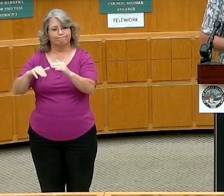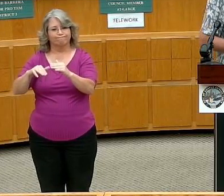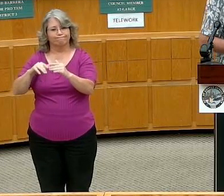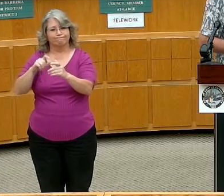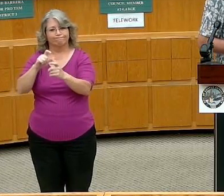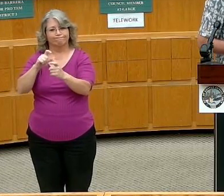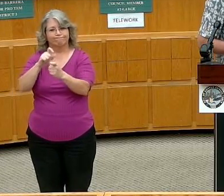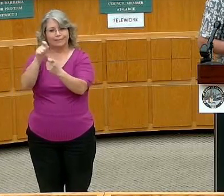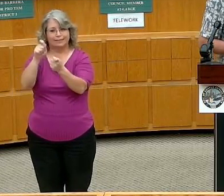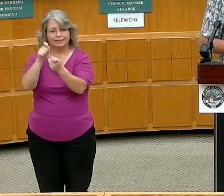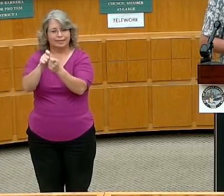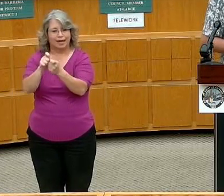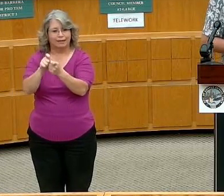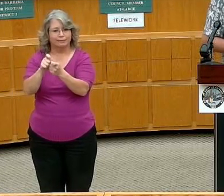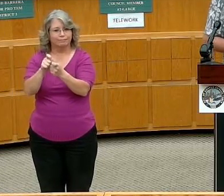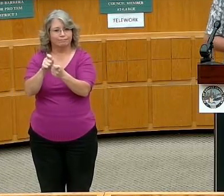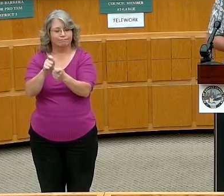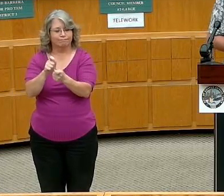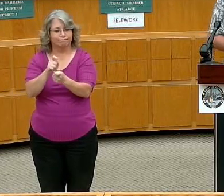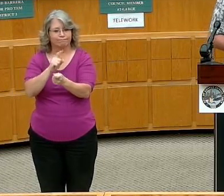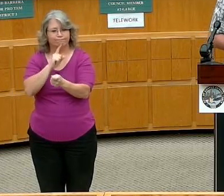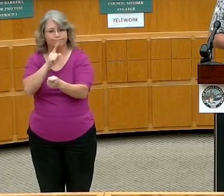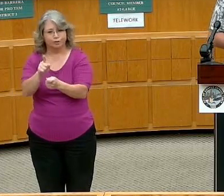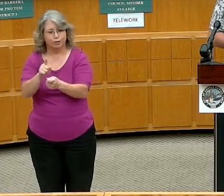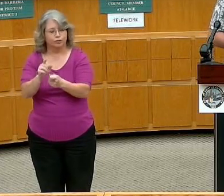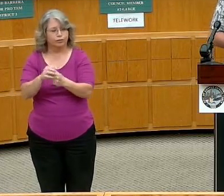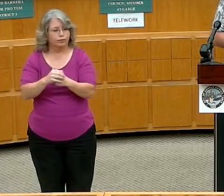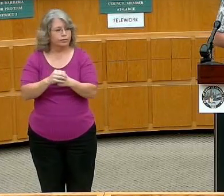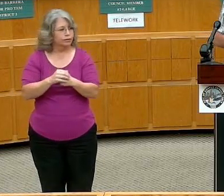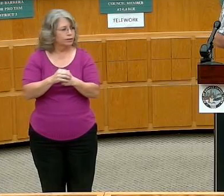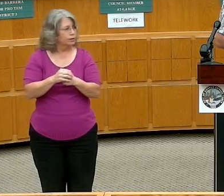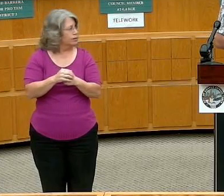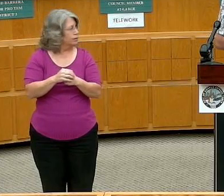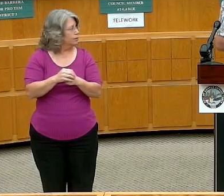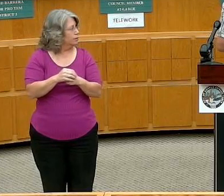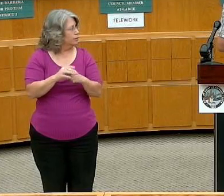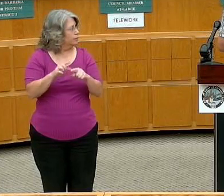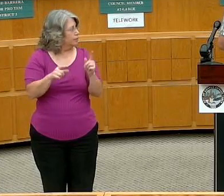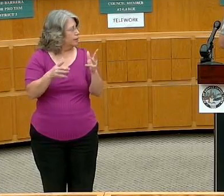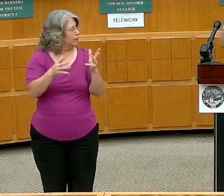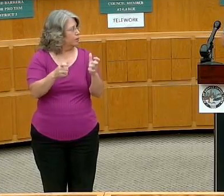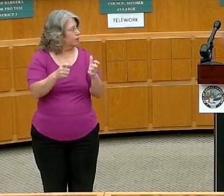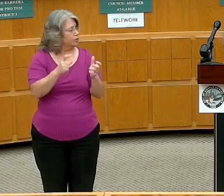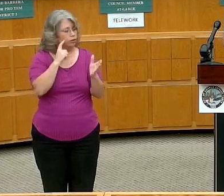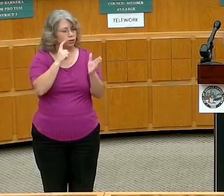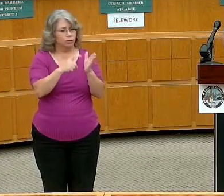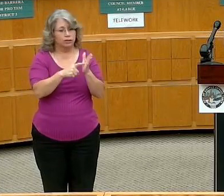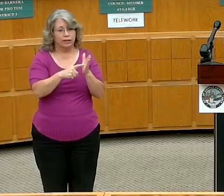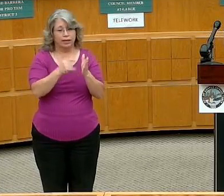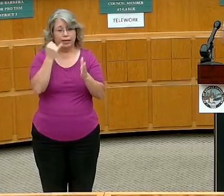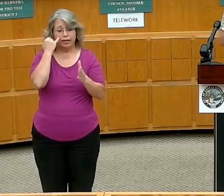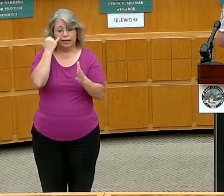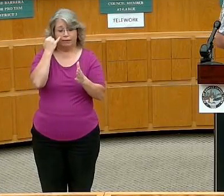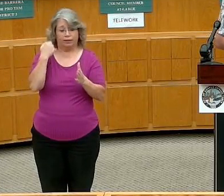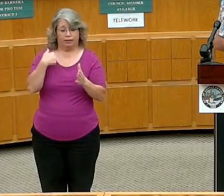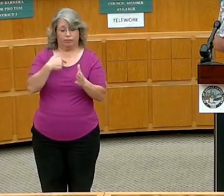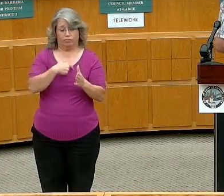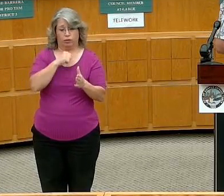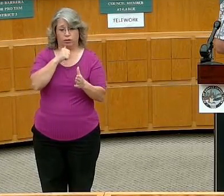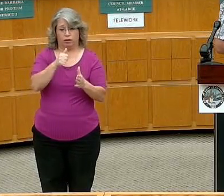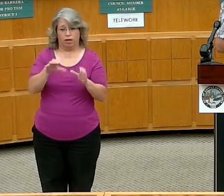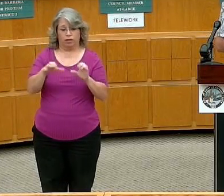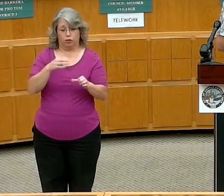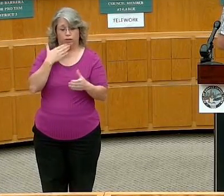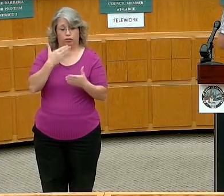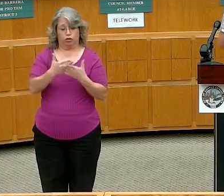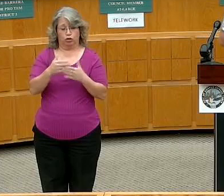is that there's a huge difference here between these scenarios, and even if we're not as good at social distancing as we think we are,